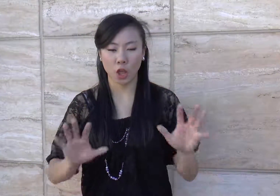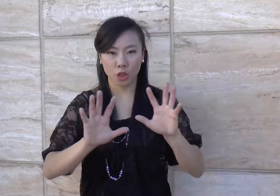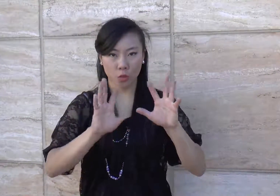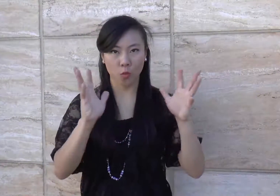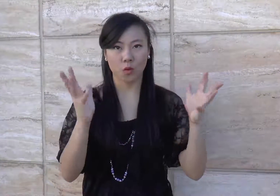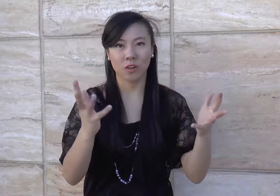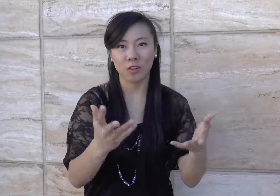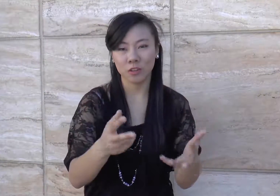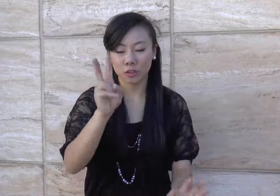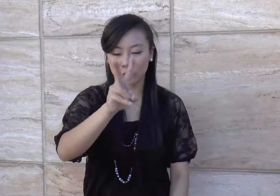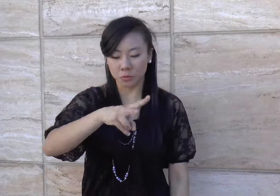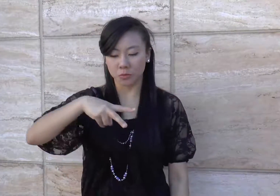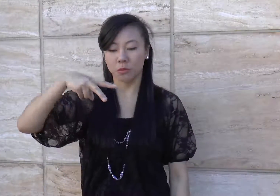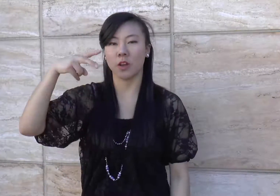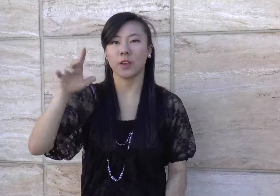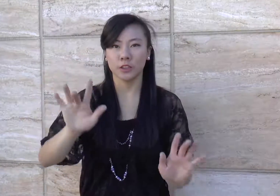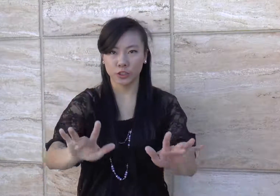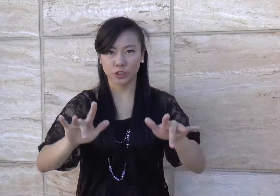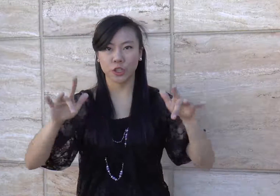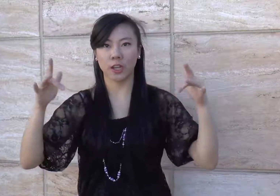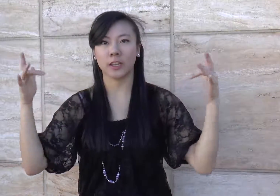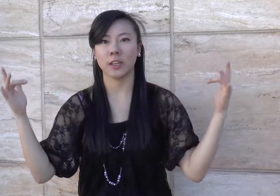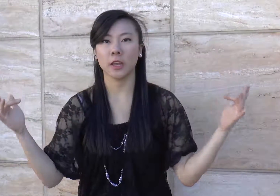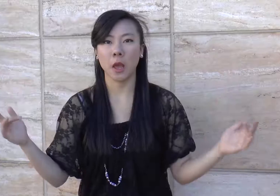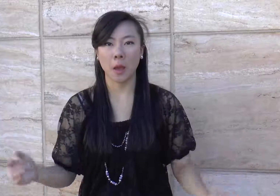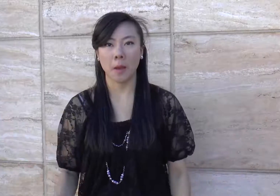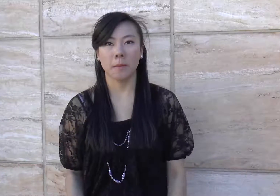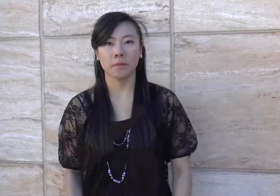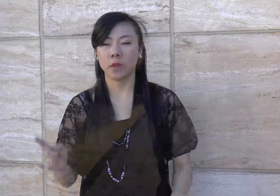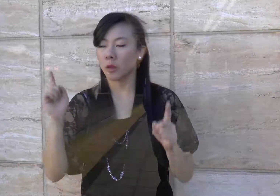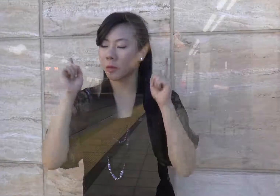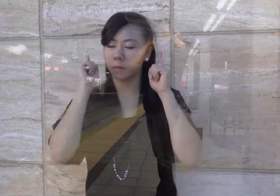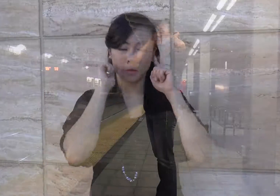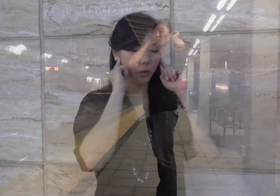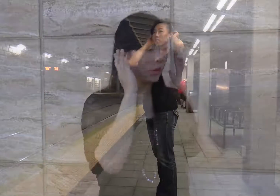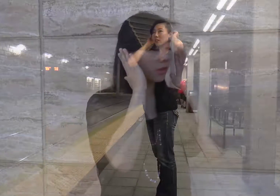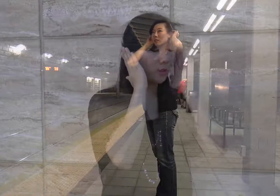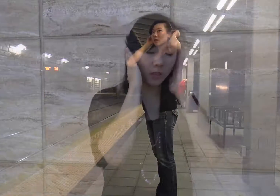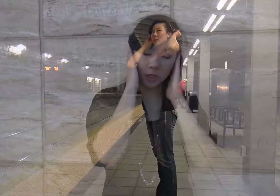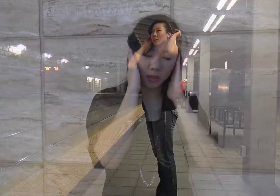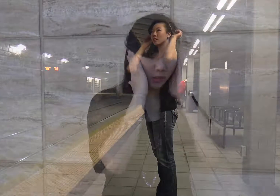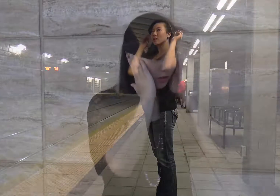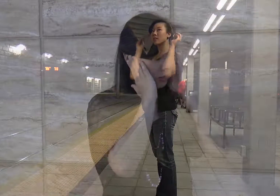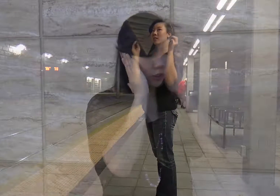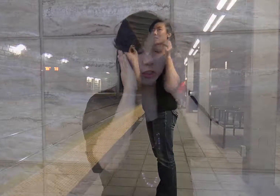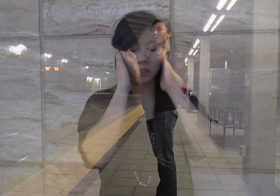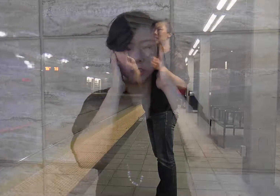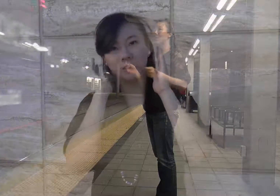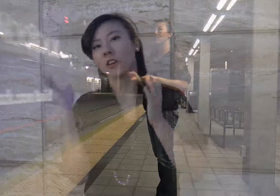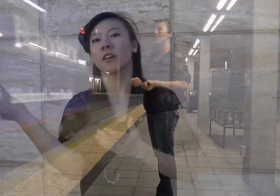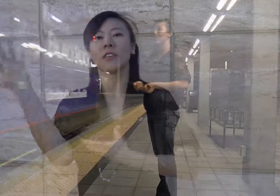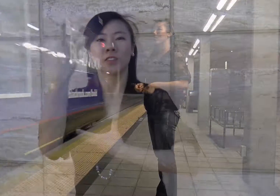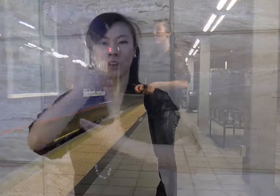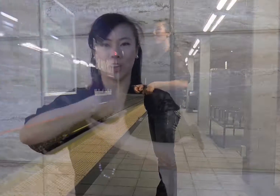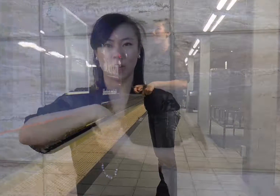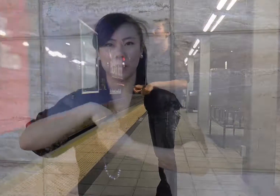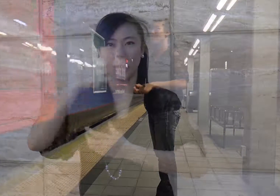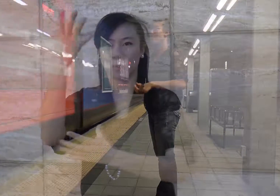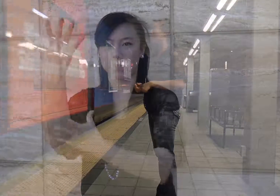The world through vision of the eyes is bright and shining, but with the silence of the ears, feels like part of me